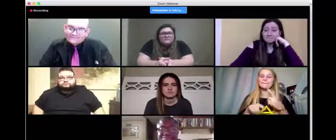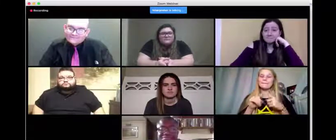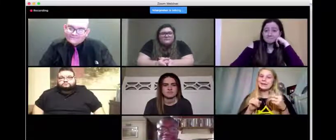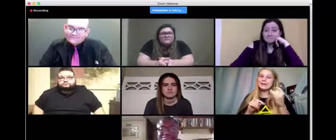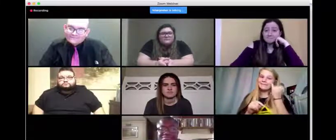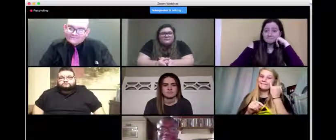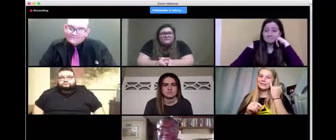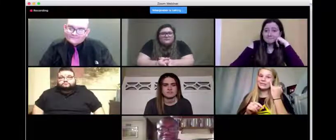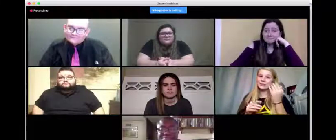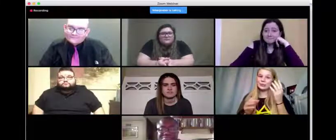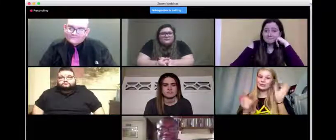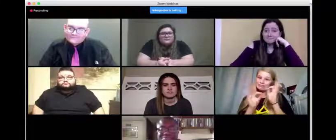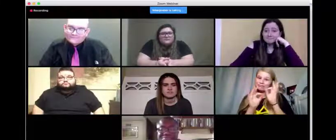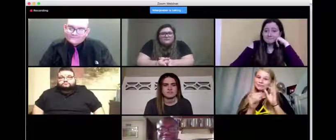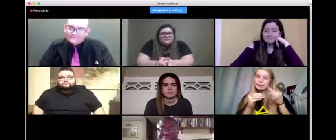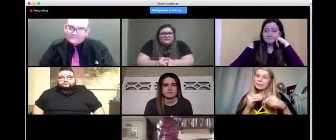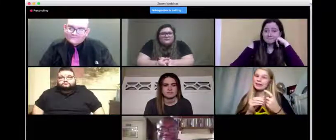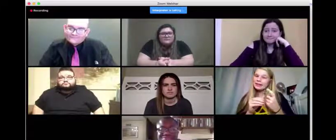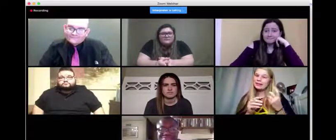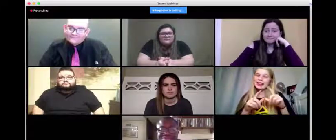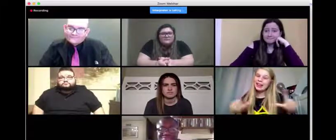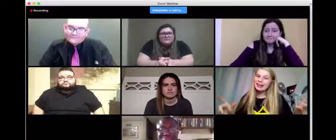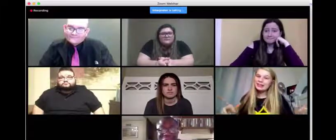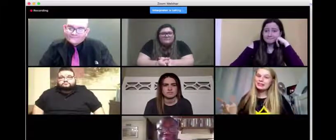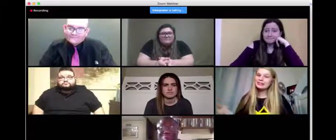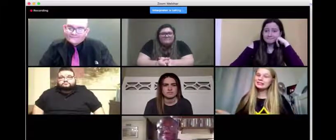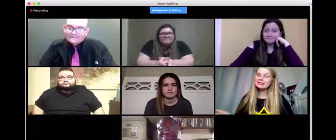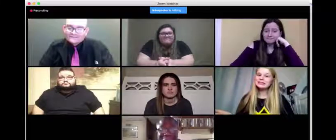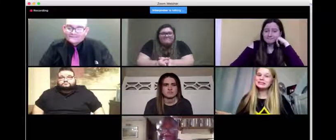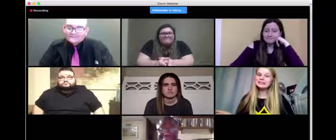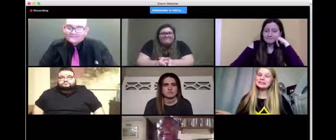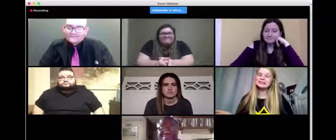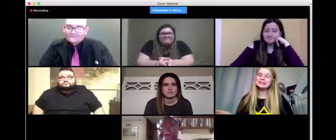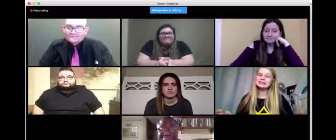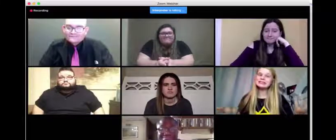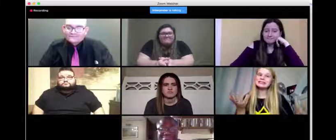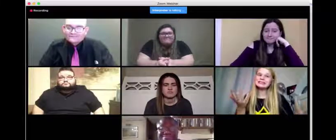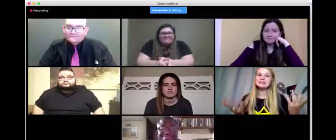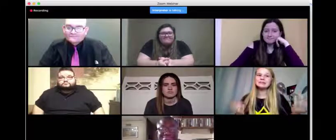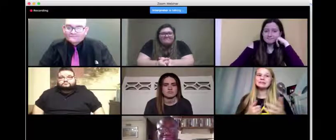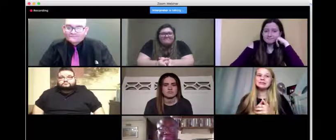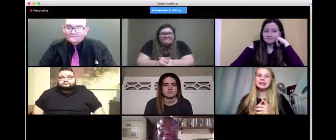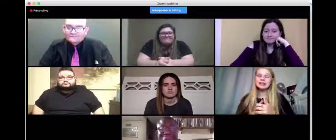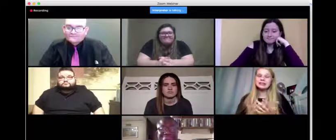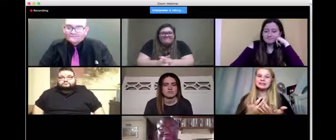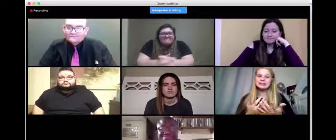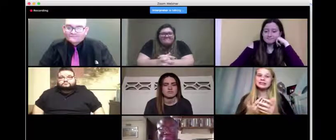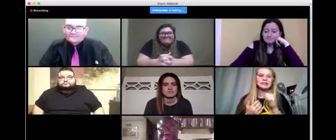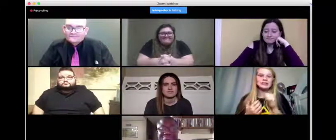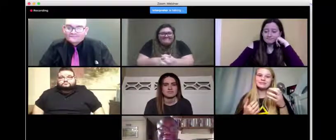be aware of the language and, not try to benefit of other people trying to learn